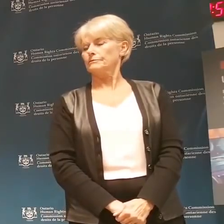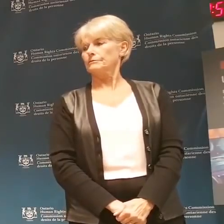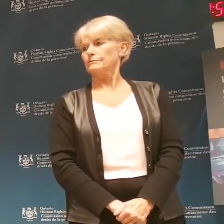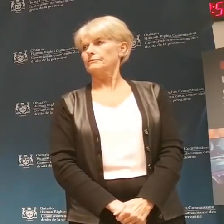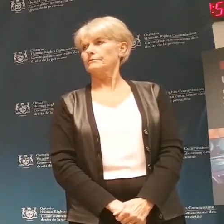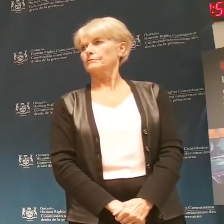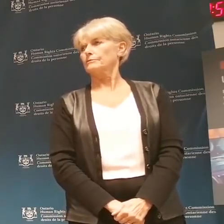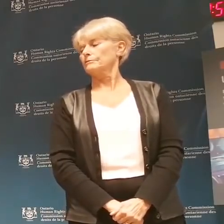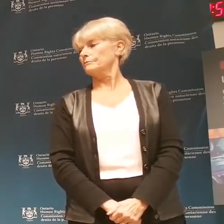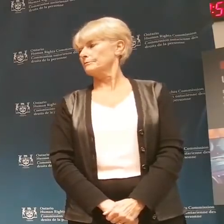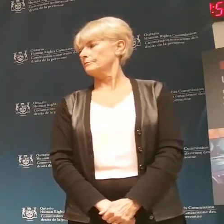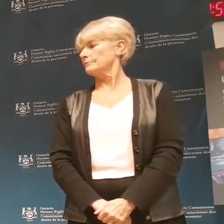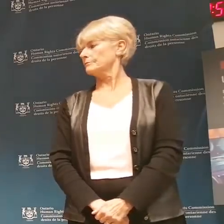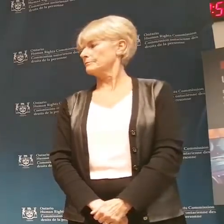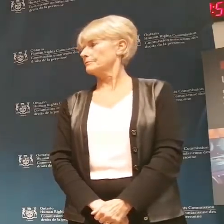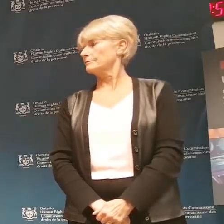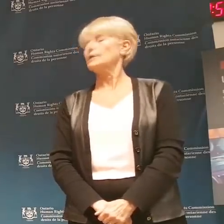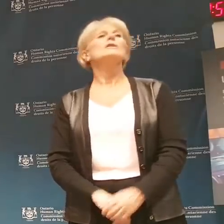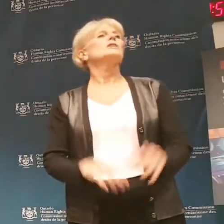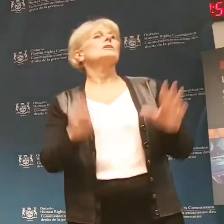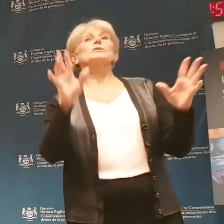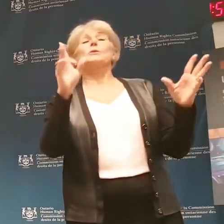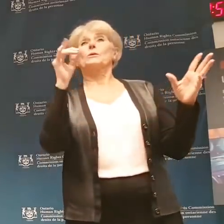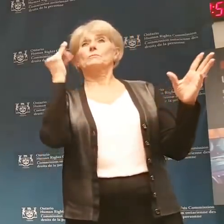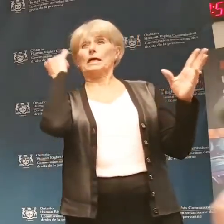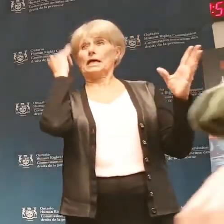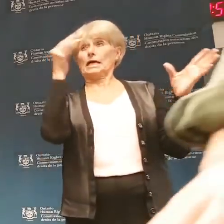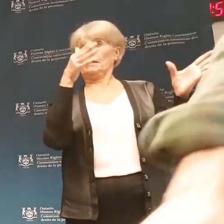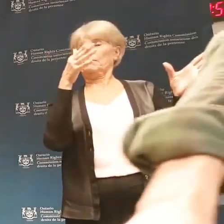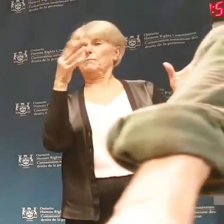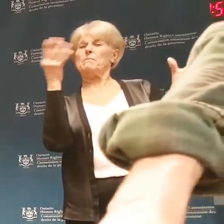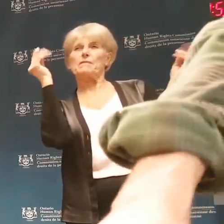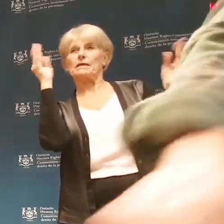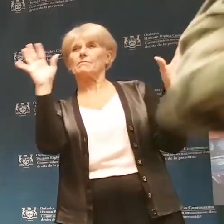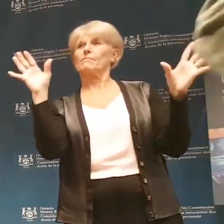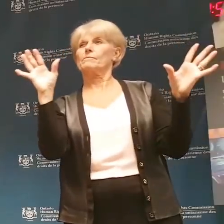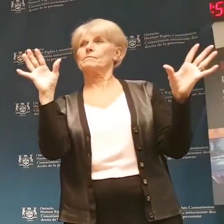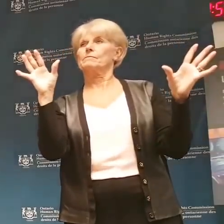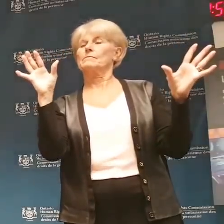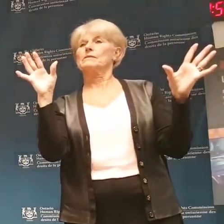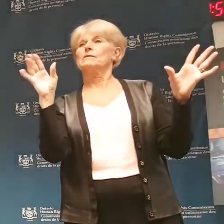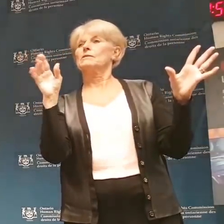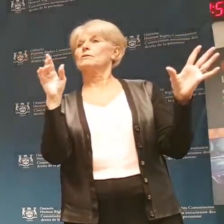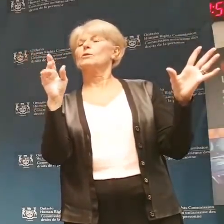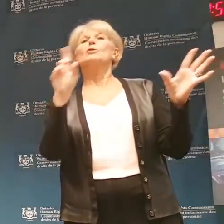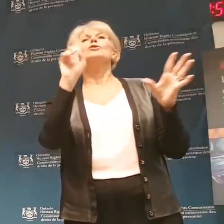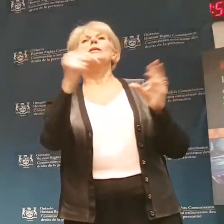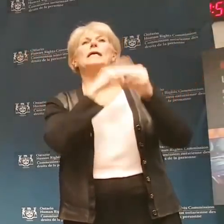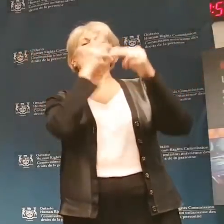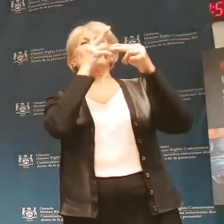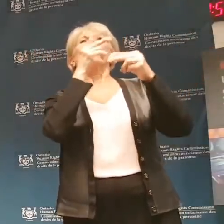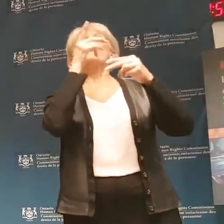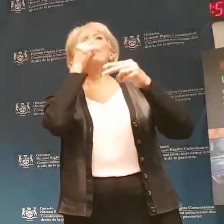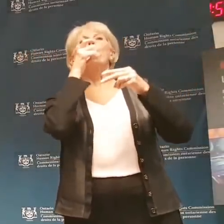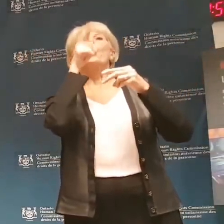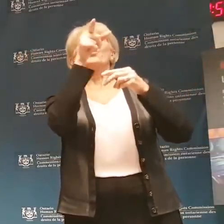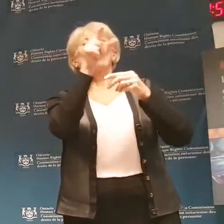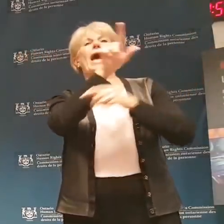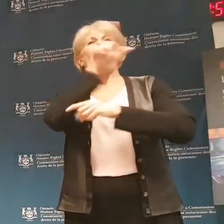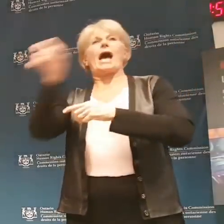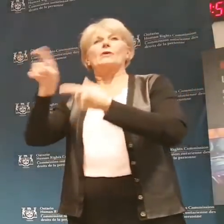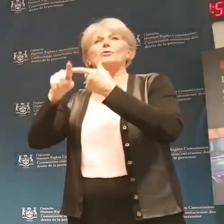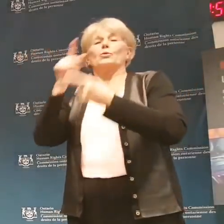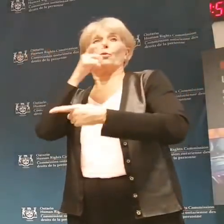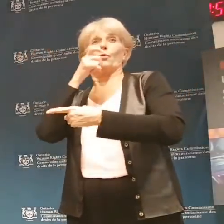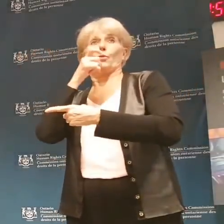So what we're thinking is, if you can just say who you'd like the question to be pointed